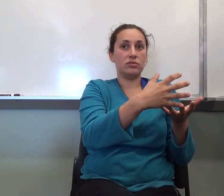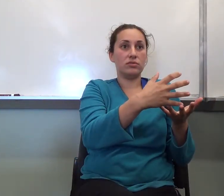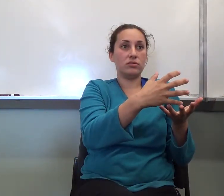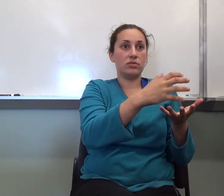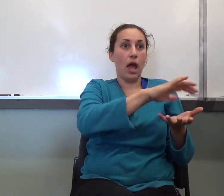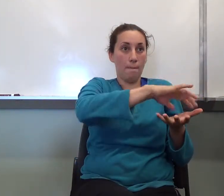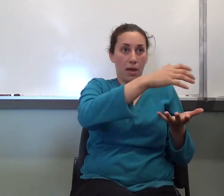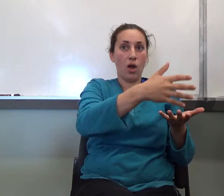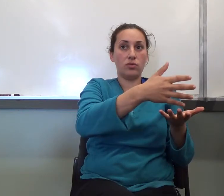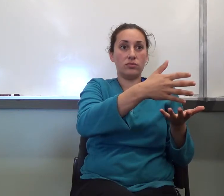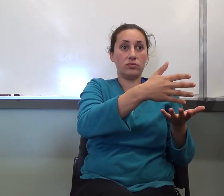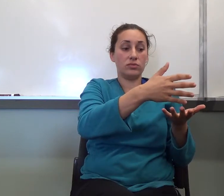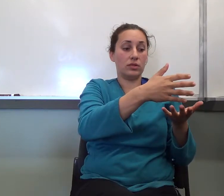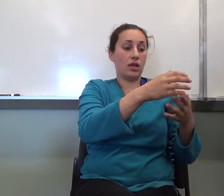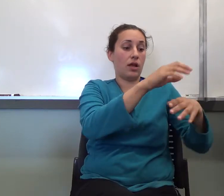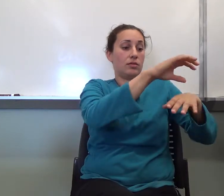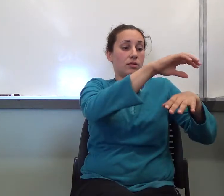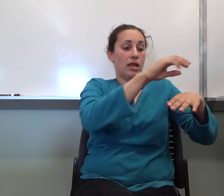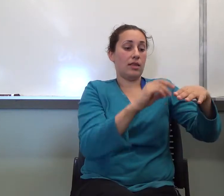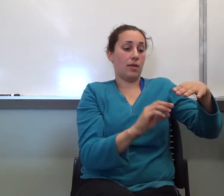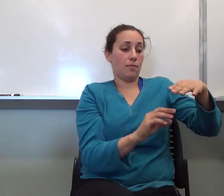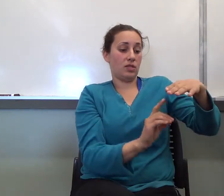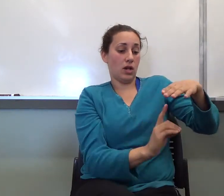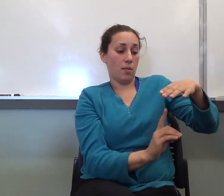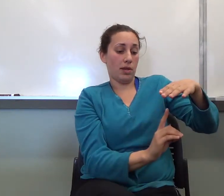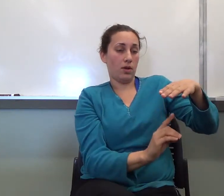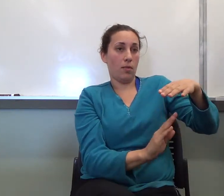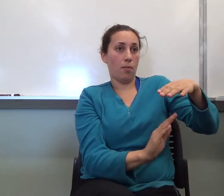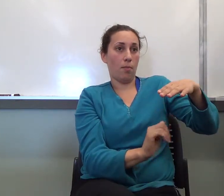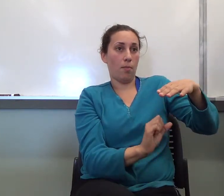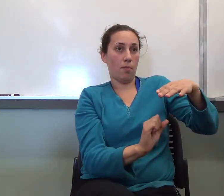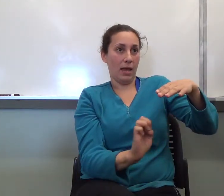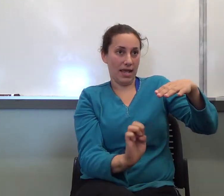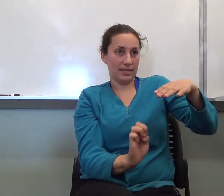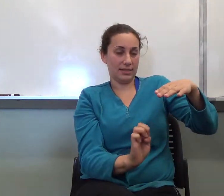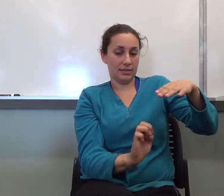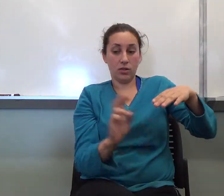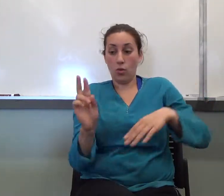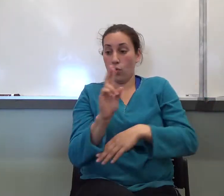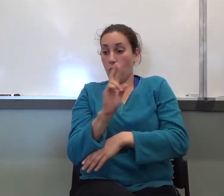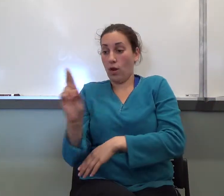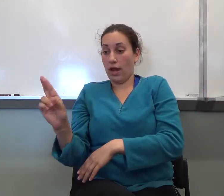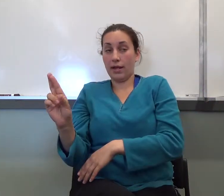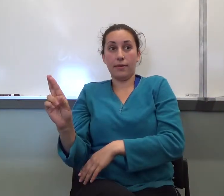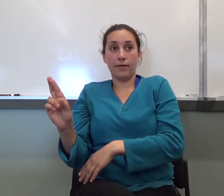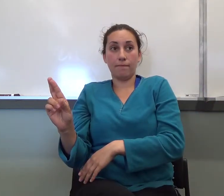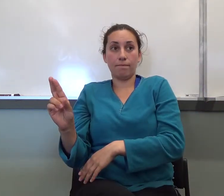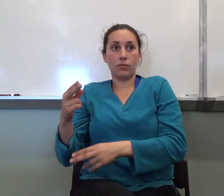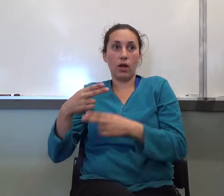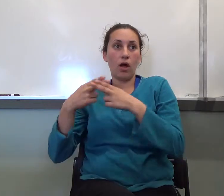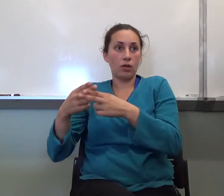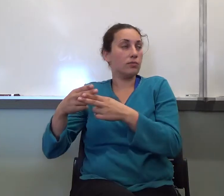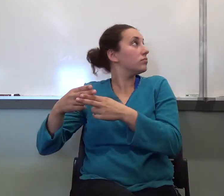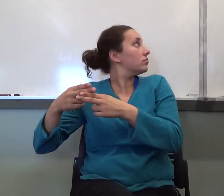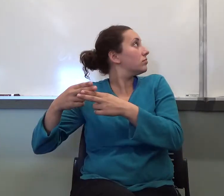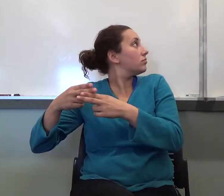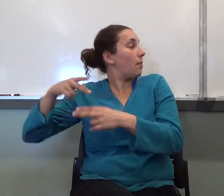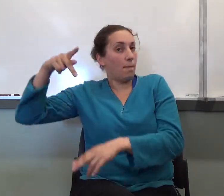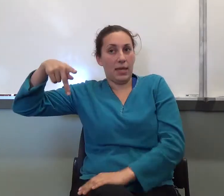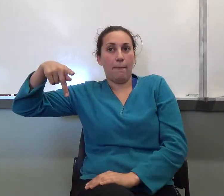in the denominator it's called the base. And the fraction on the right side is always called p, and that actually represents the